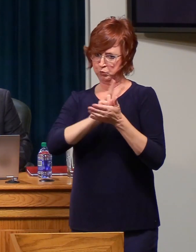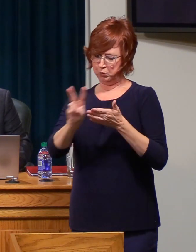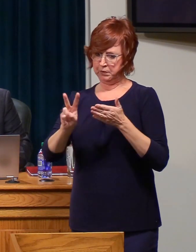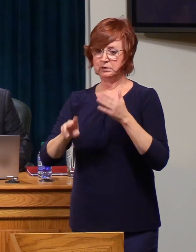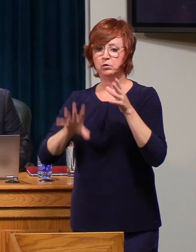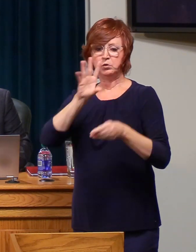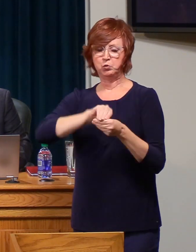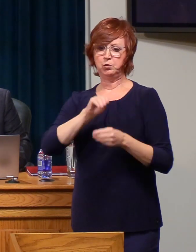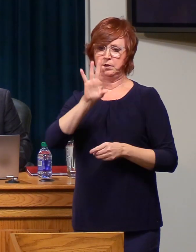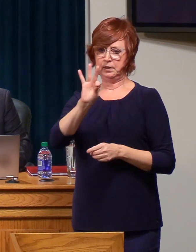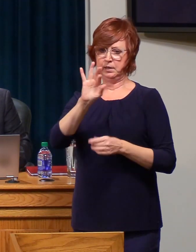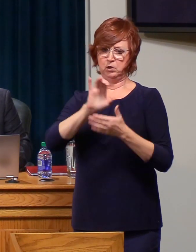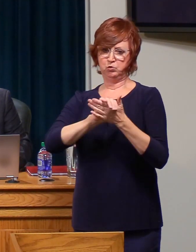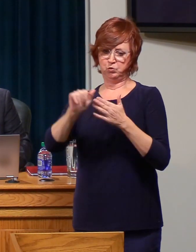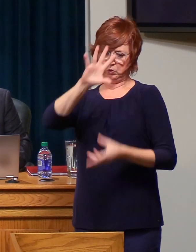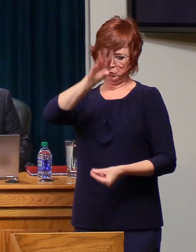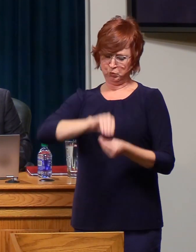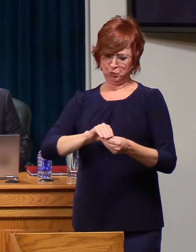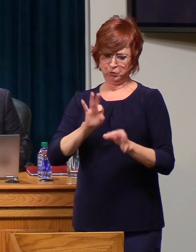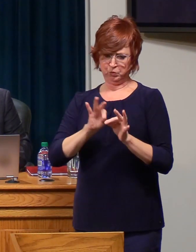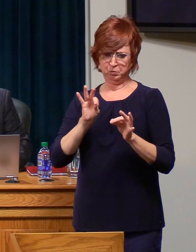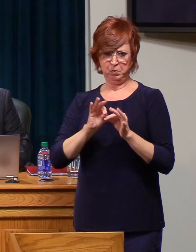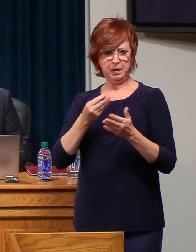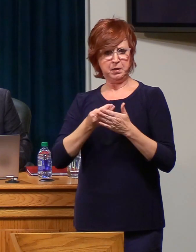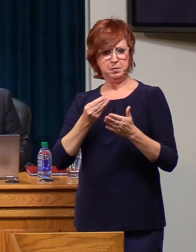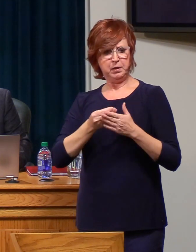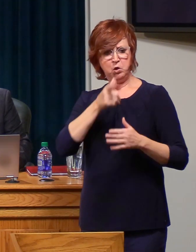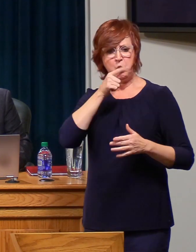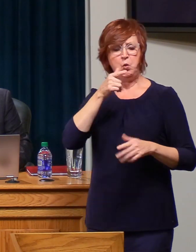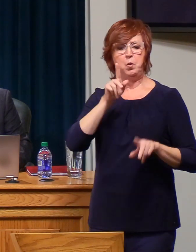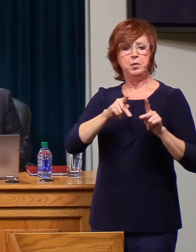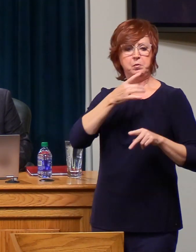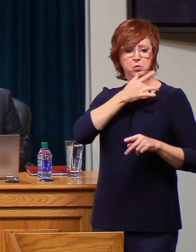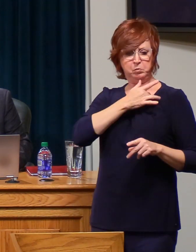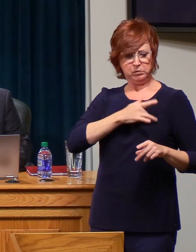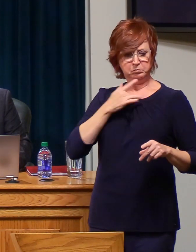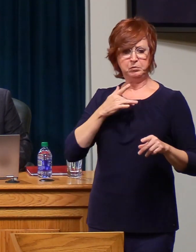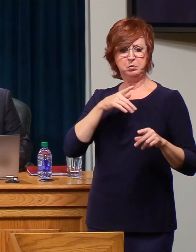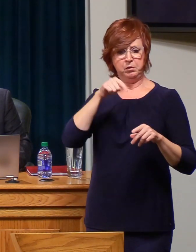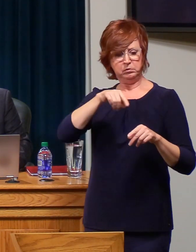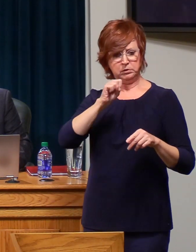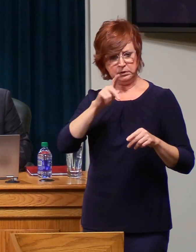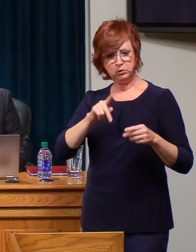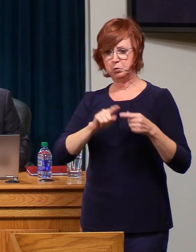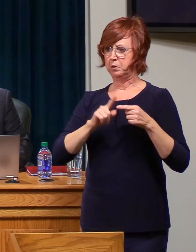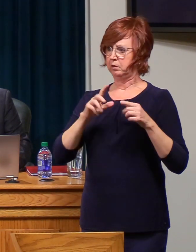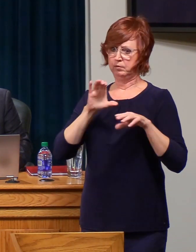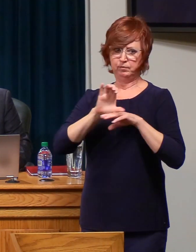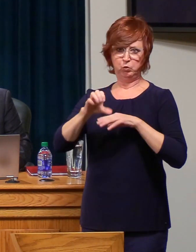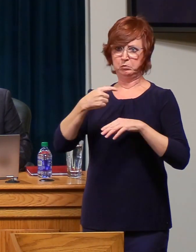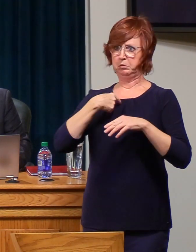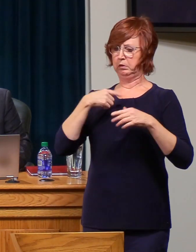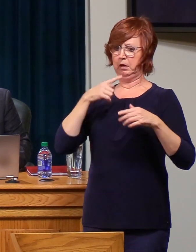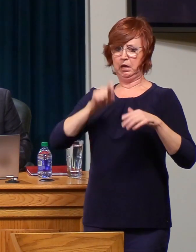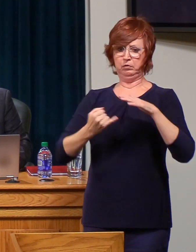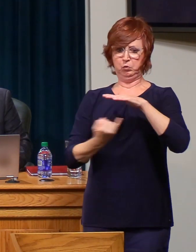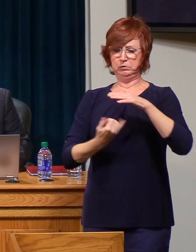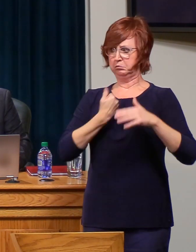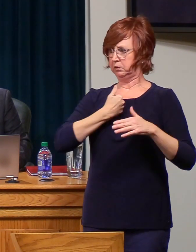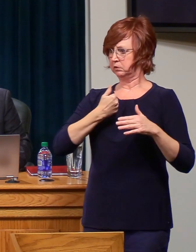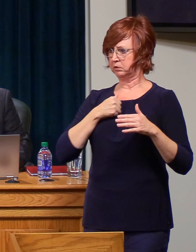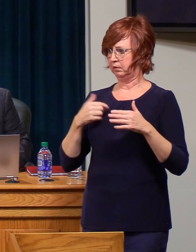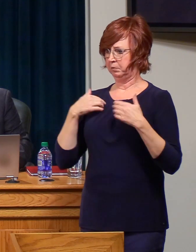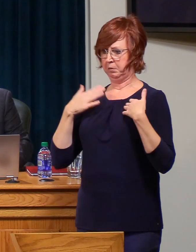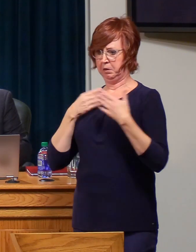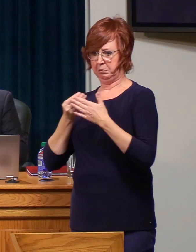total. This program is targeted at Saskatchewan residents forced to self-isolate that are not covered by recent